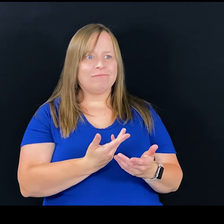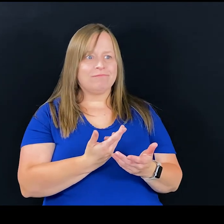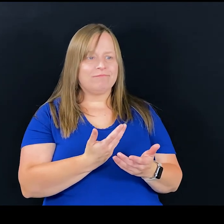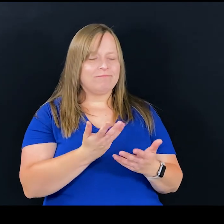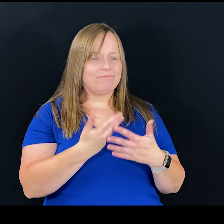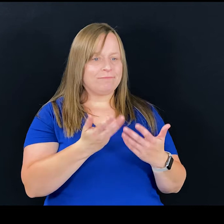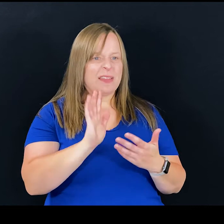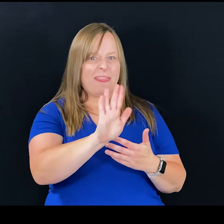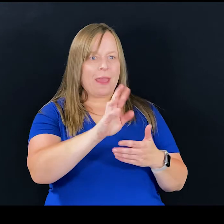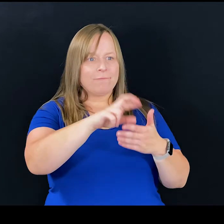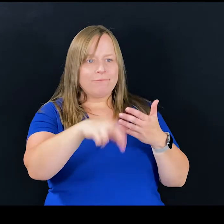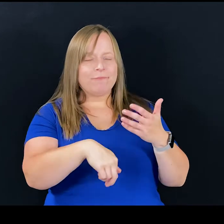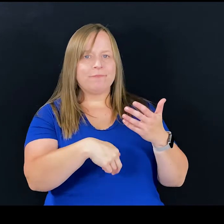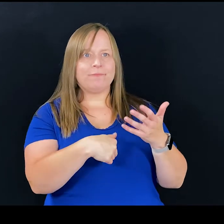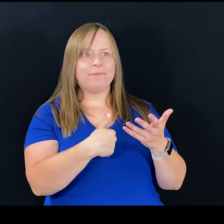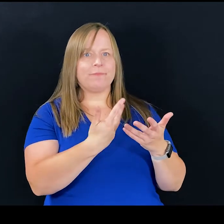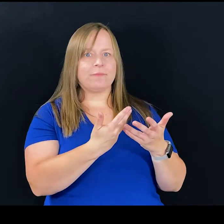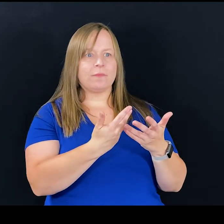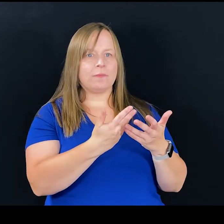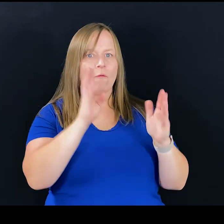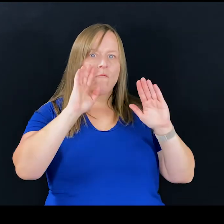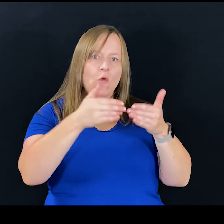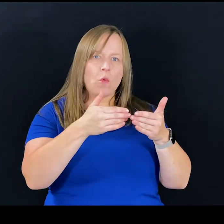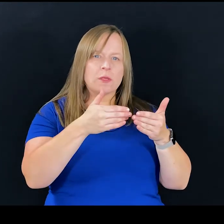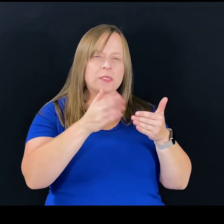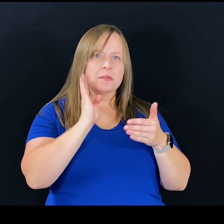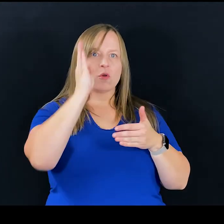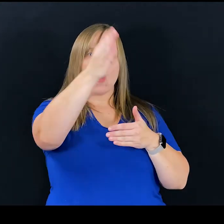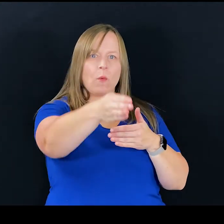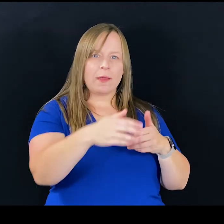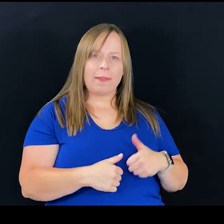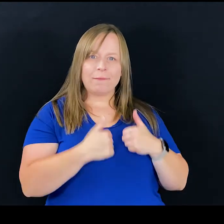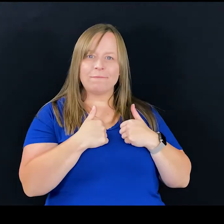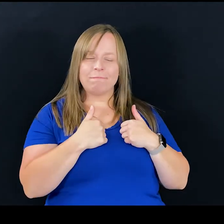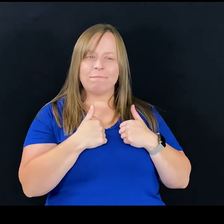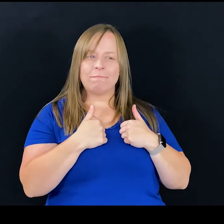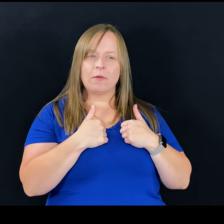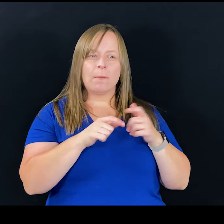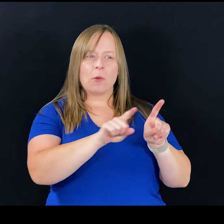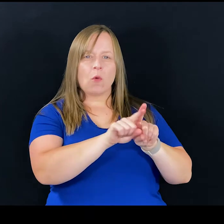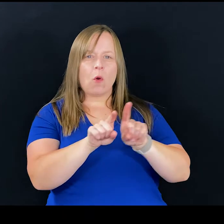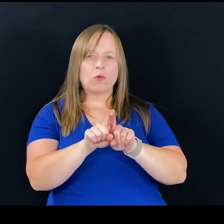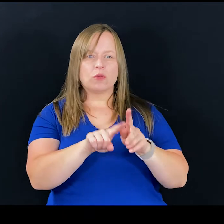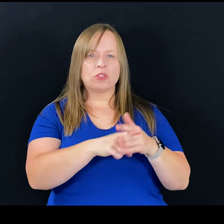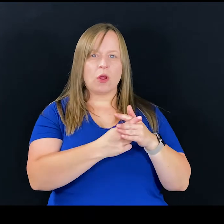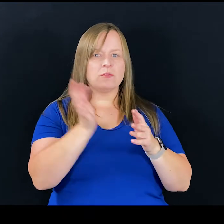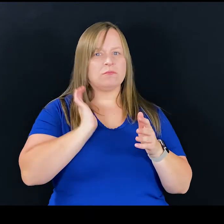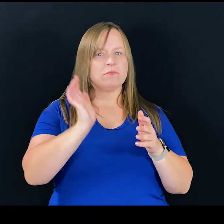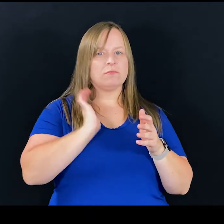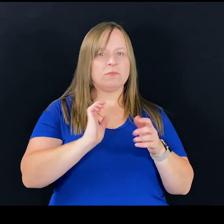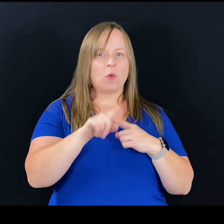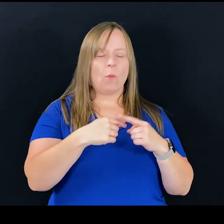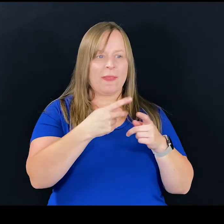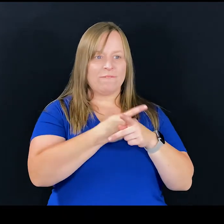and they end up really focusing on where they're going in life, but it also starts